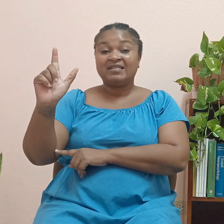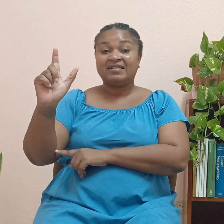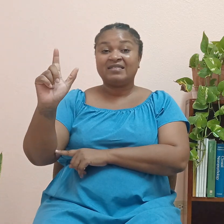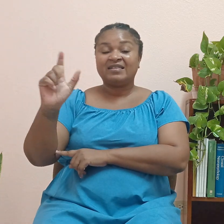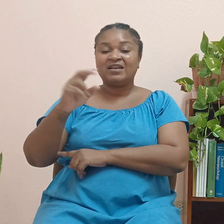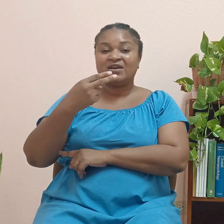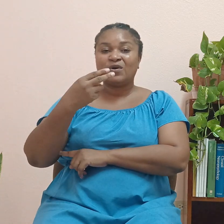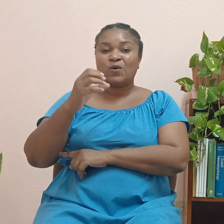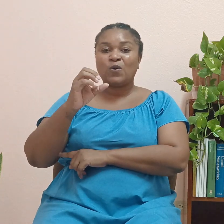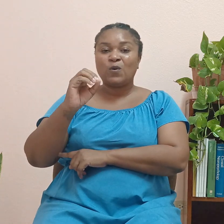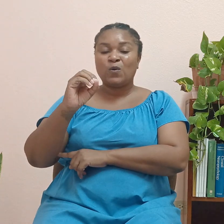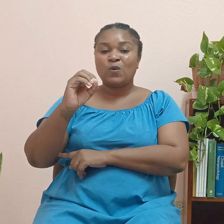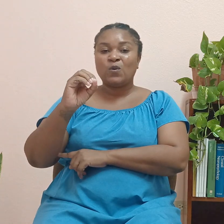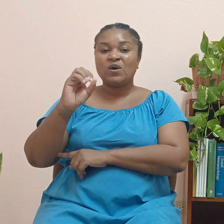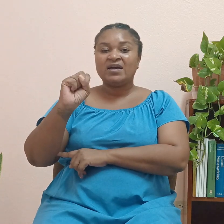Hosea,